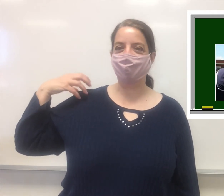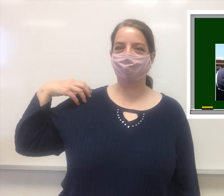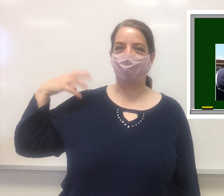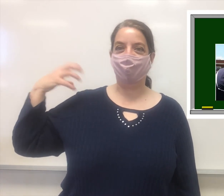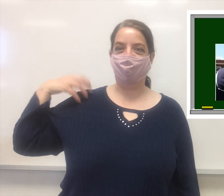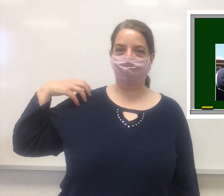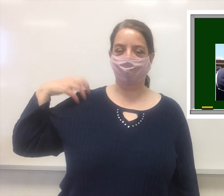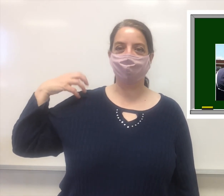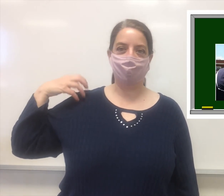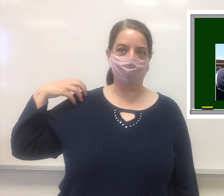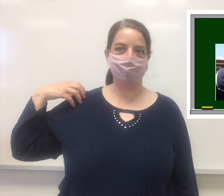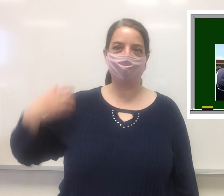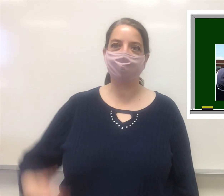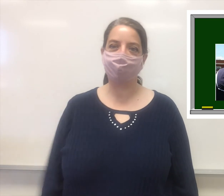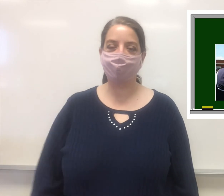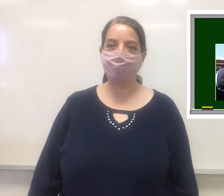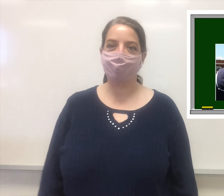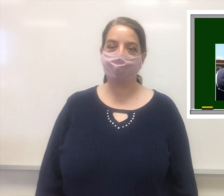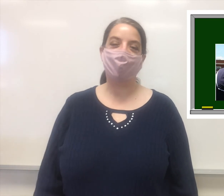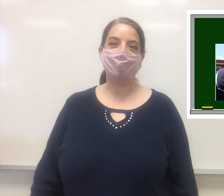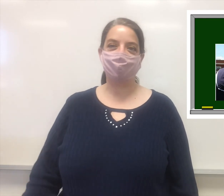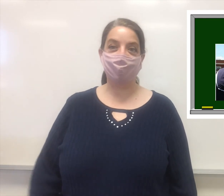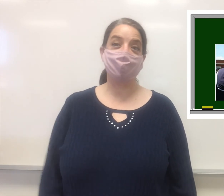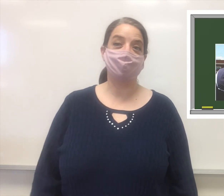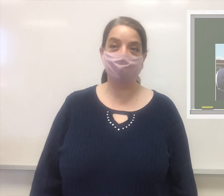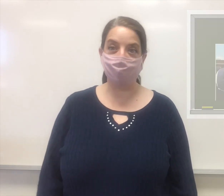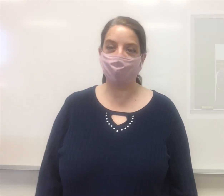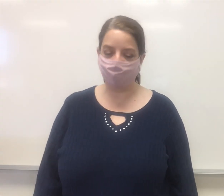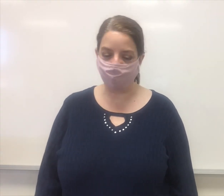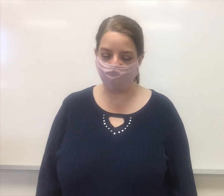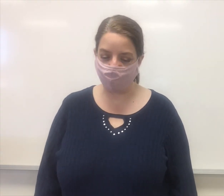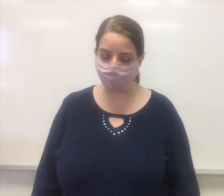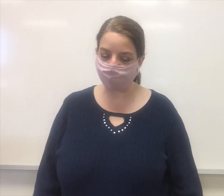fine. Captain, coach. Like I said, that can also be your boss at work.